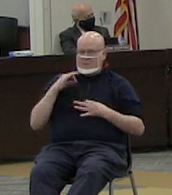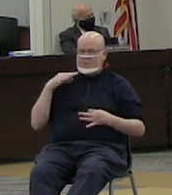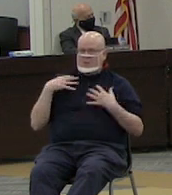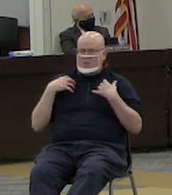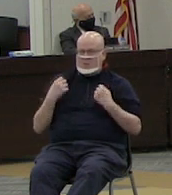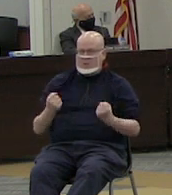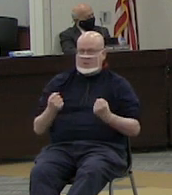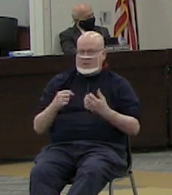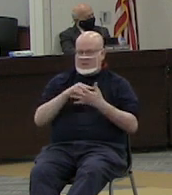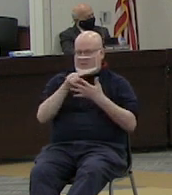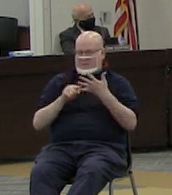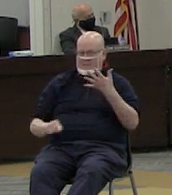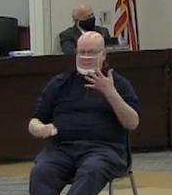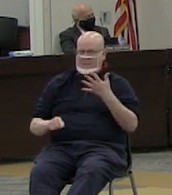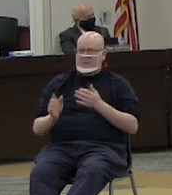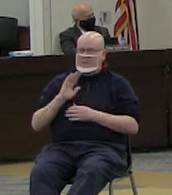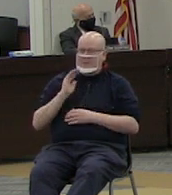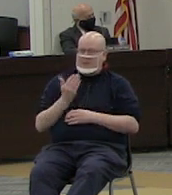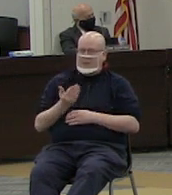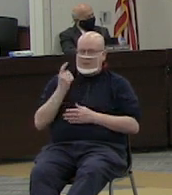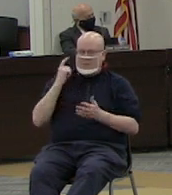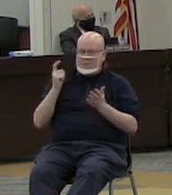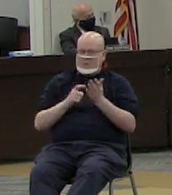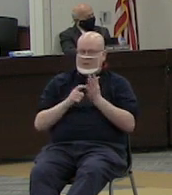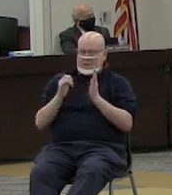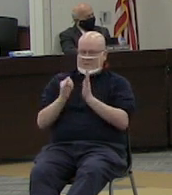just a number of things that are going on. So thanks for recognizing that.